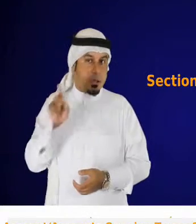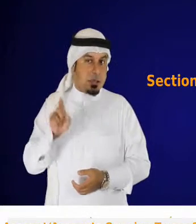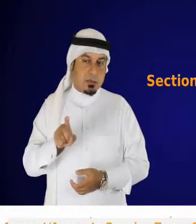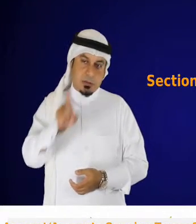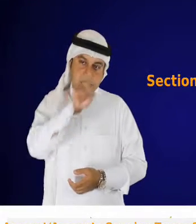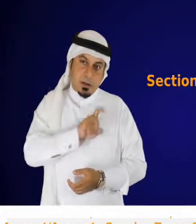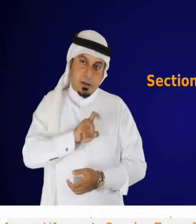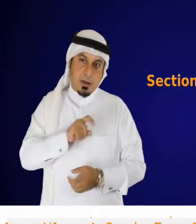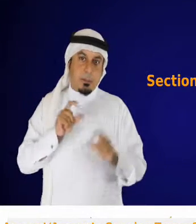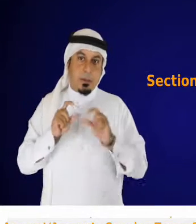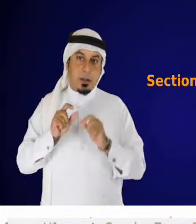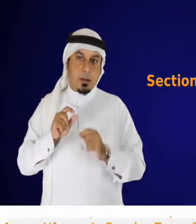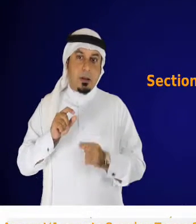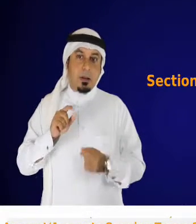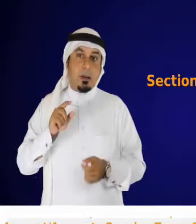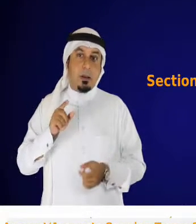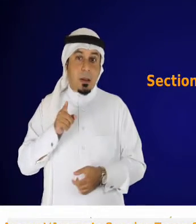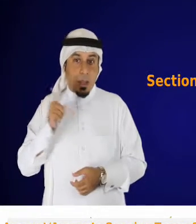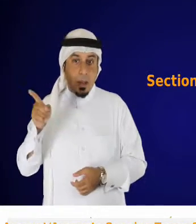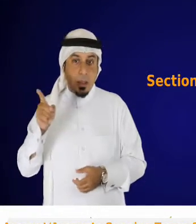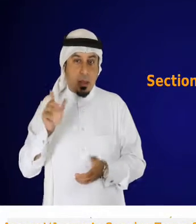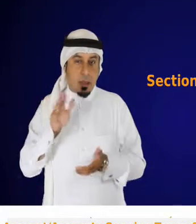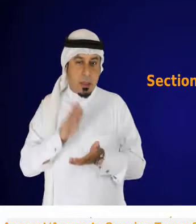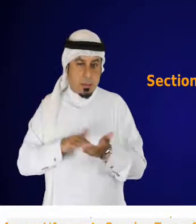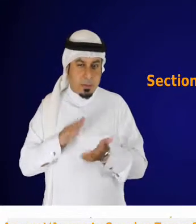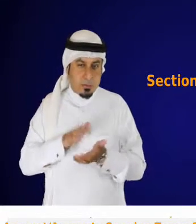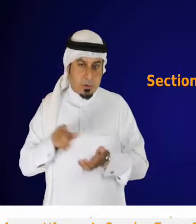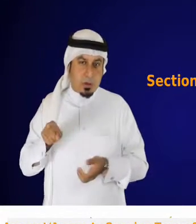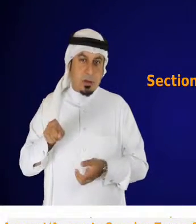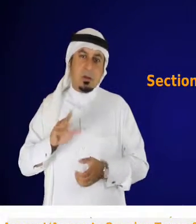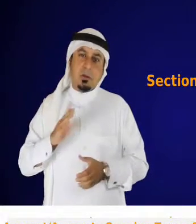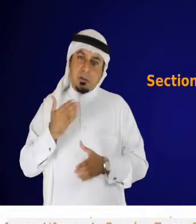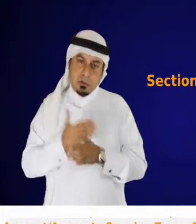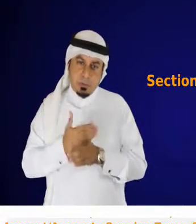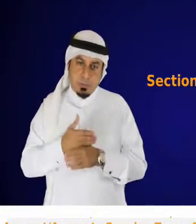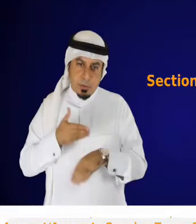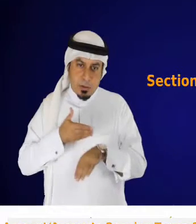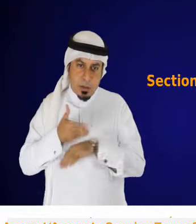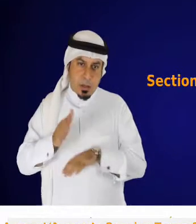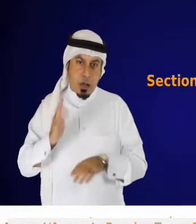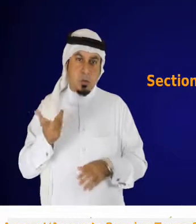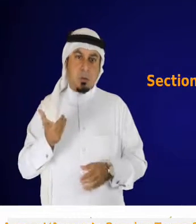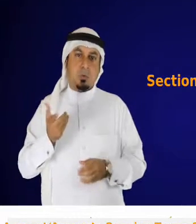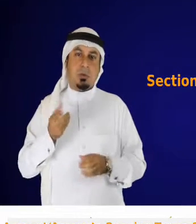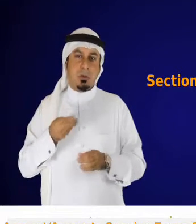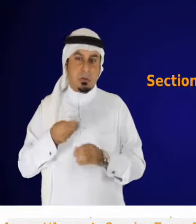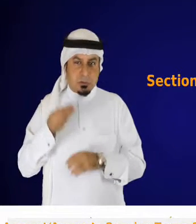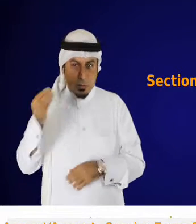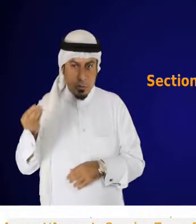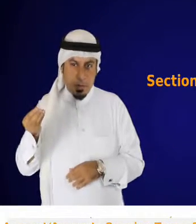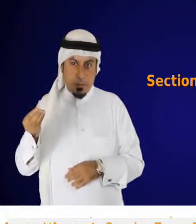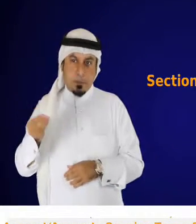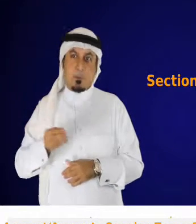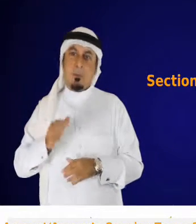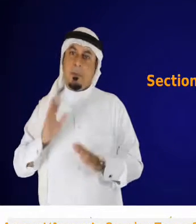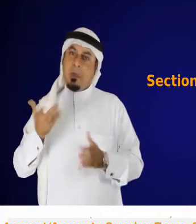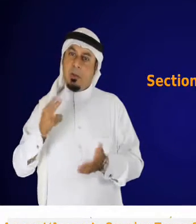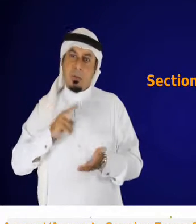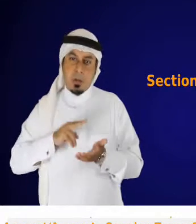4. The bank shall always have the right to levy all banking fees and any other fees in relation to this account without notice, and